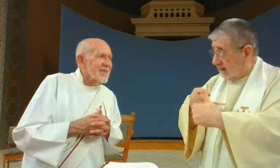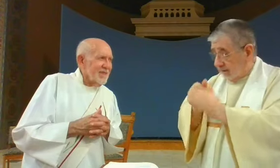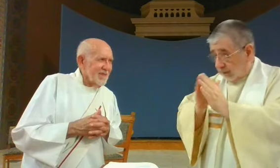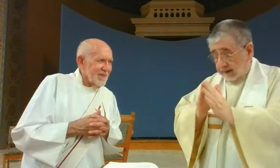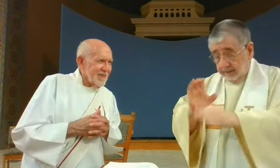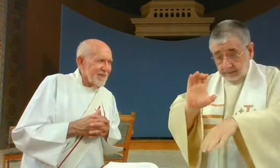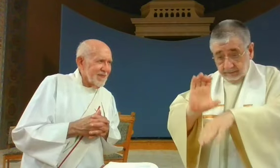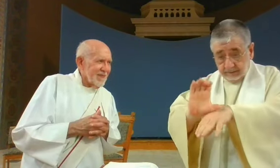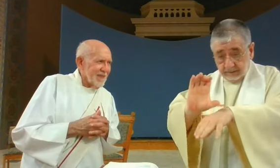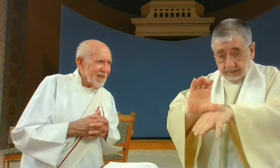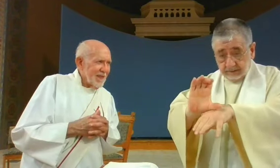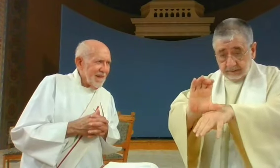His help